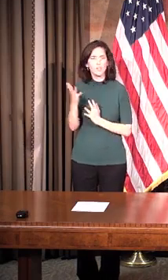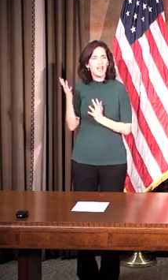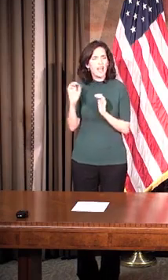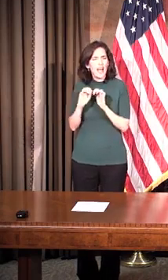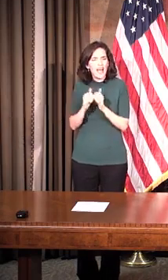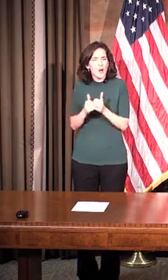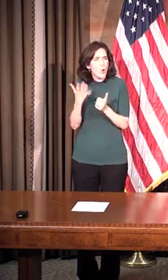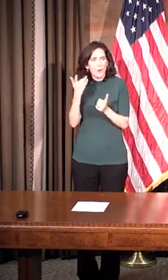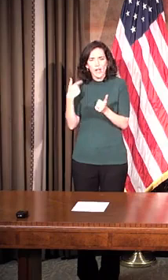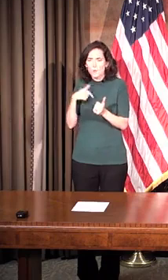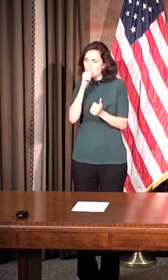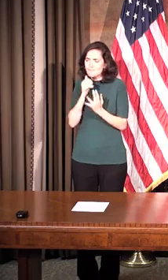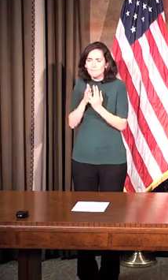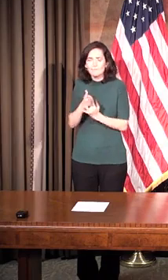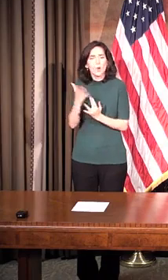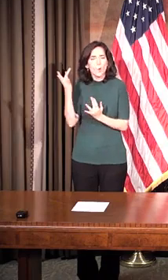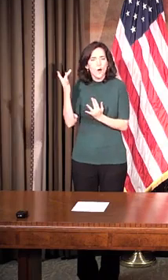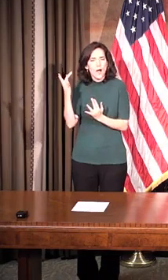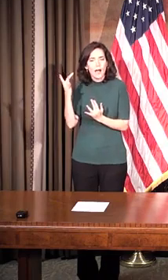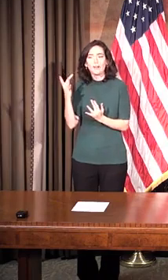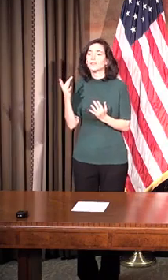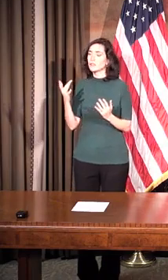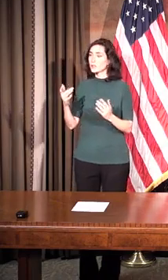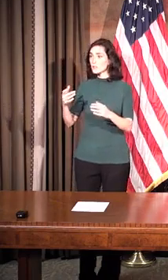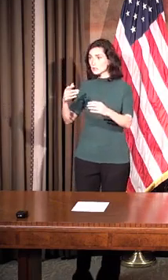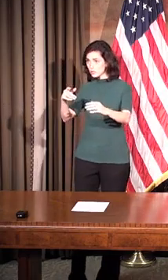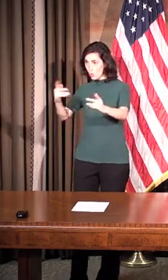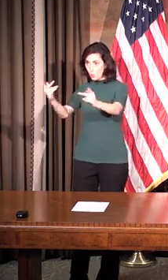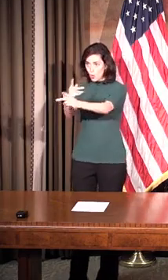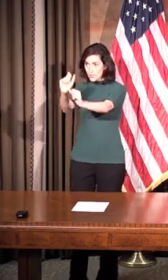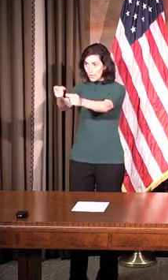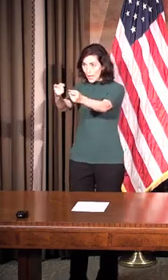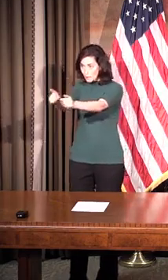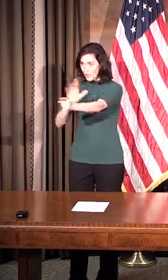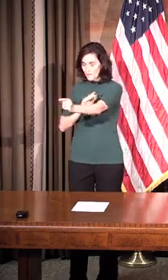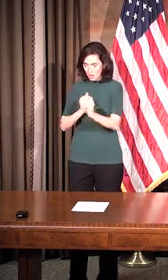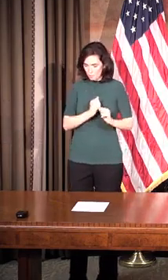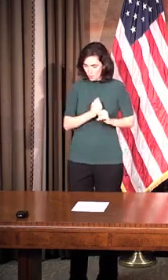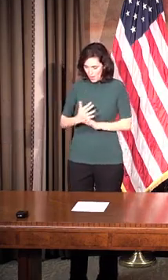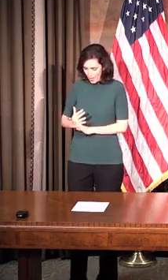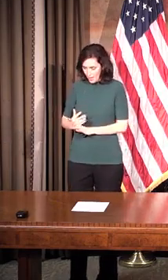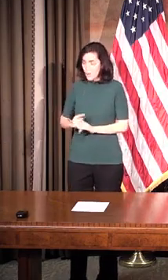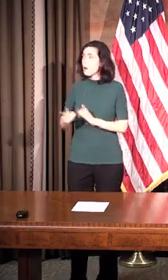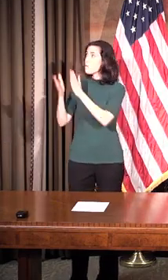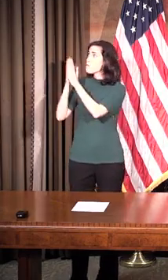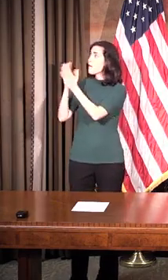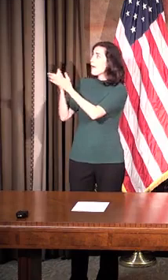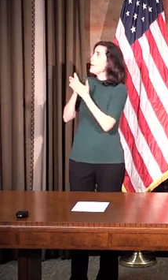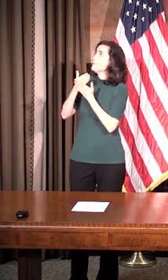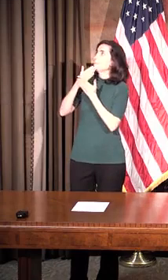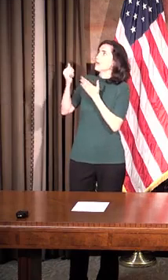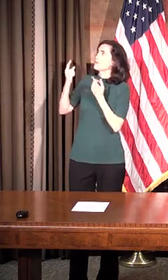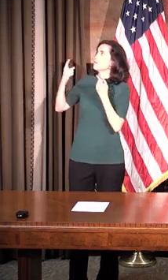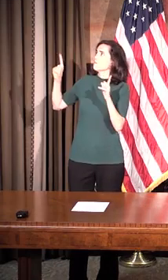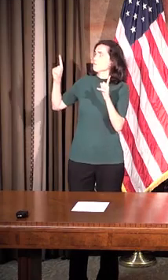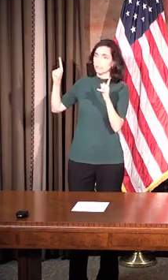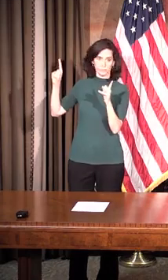are is because we prepare for the worst and we pray for the best. So I'm asking